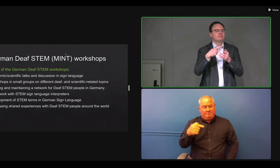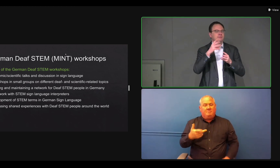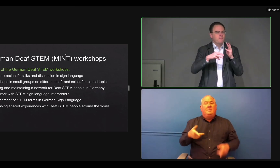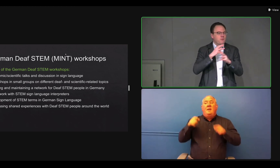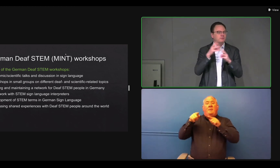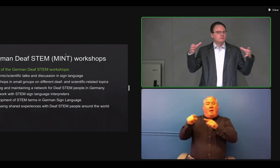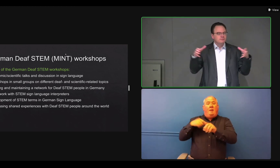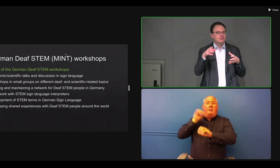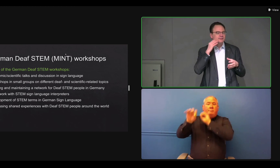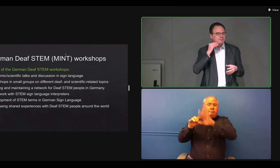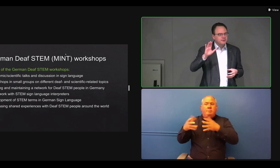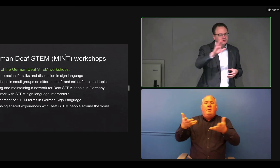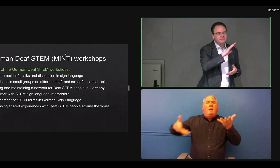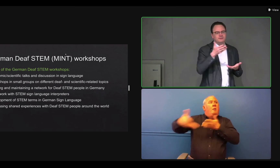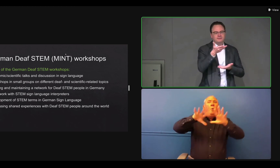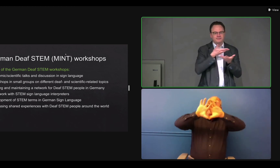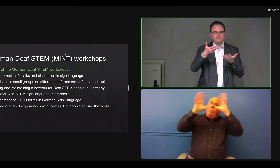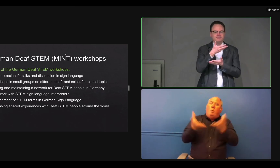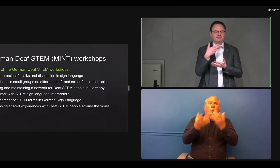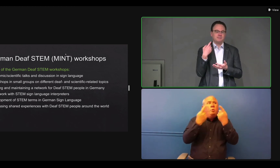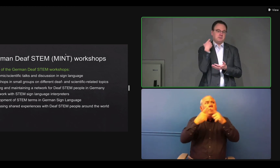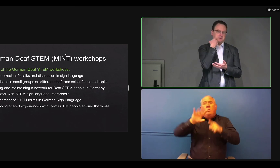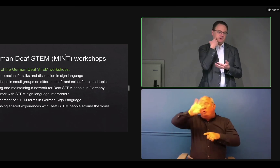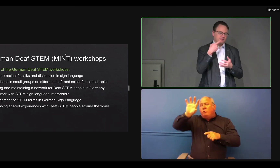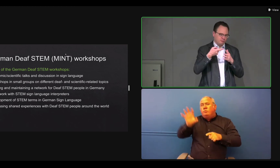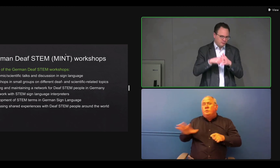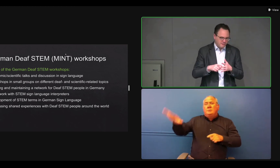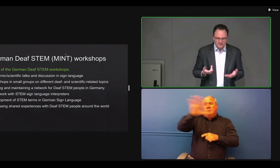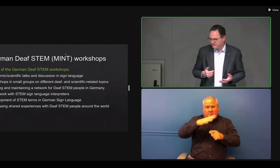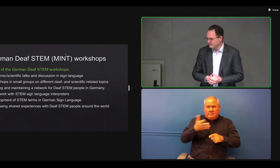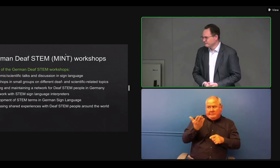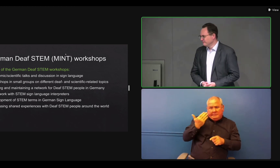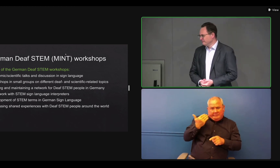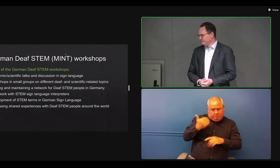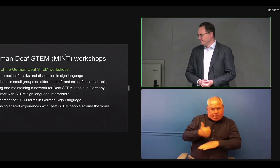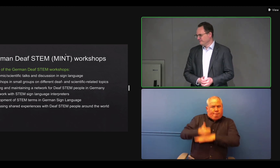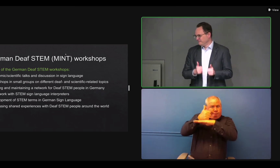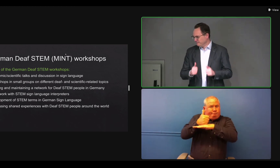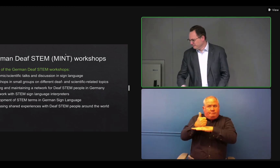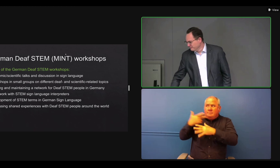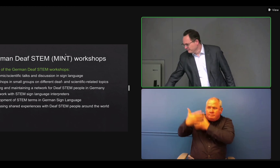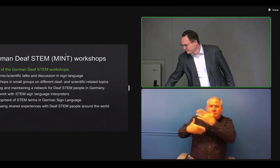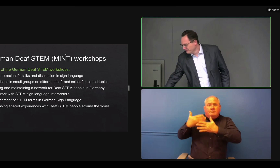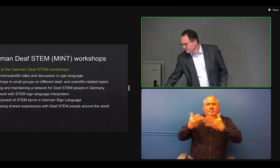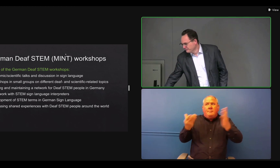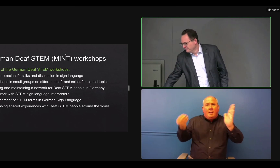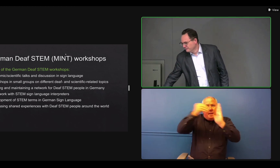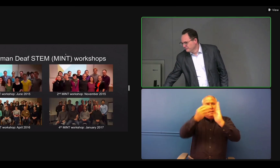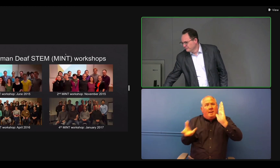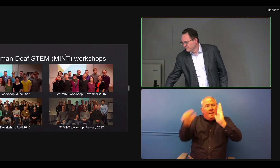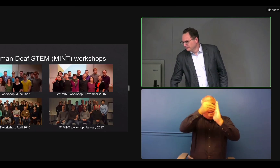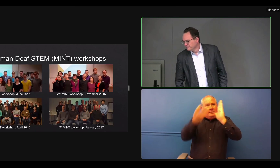the number 2 in the middle. And I'll describe the process that we've gone